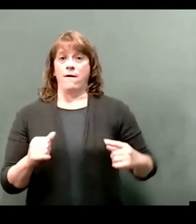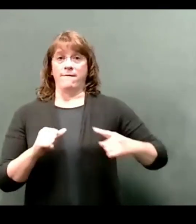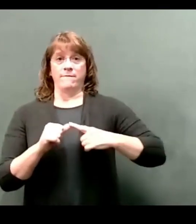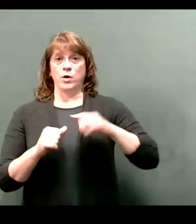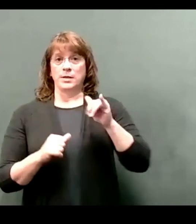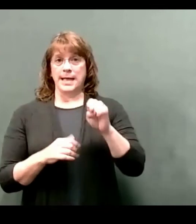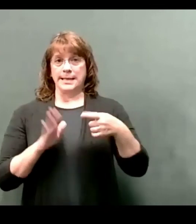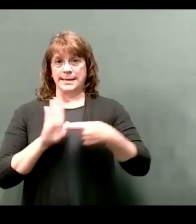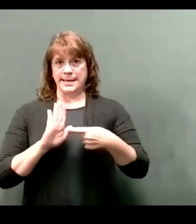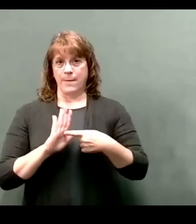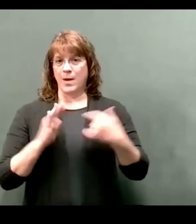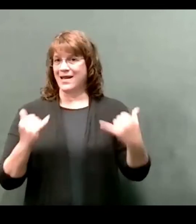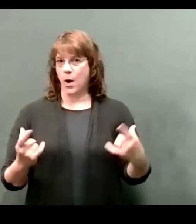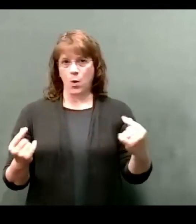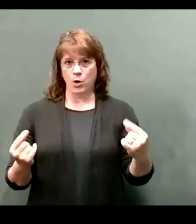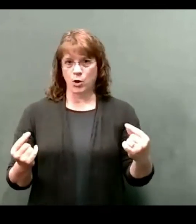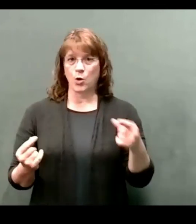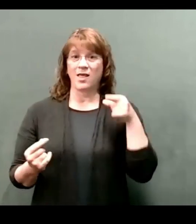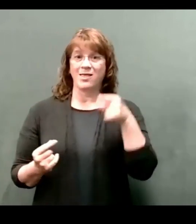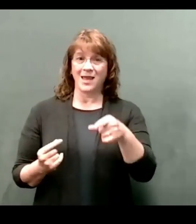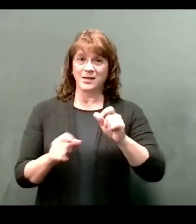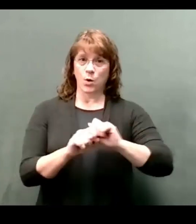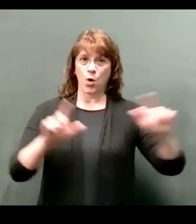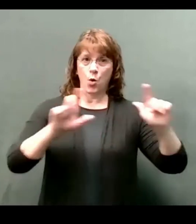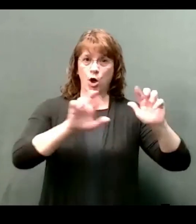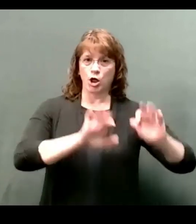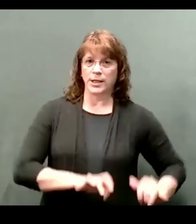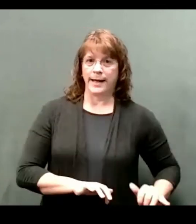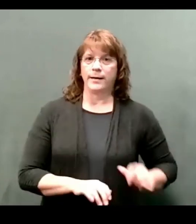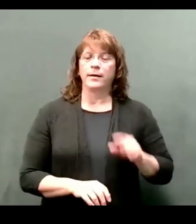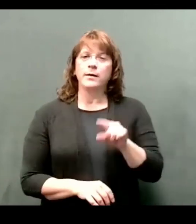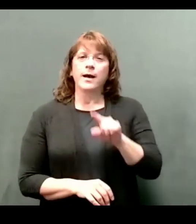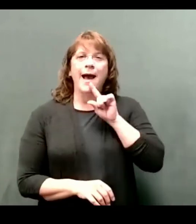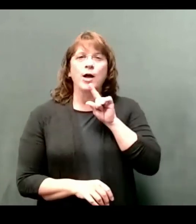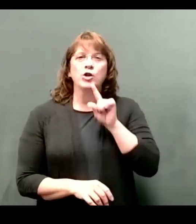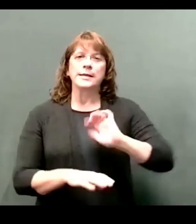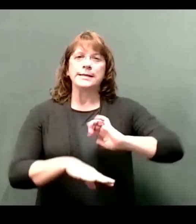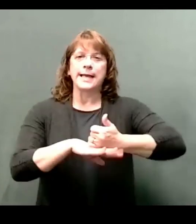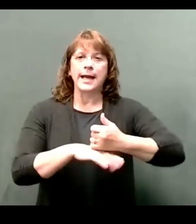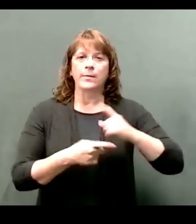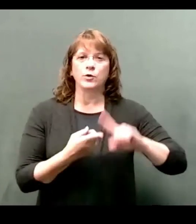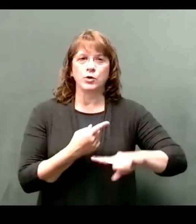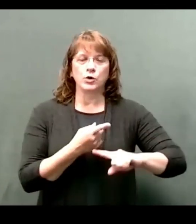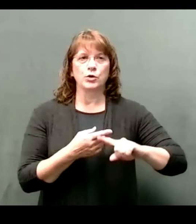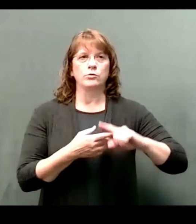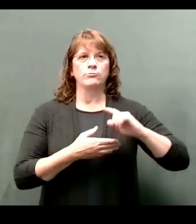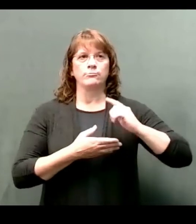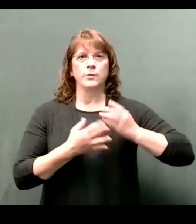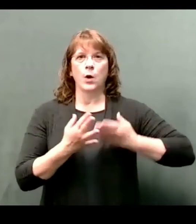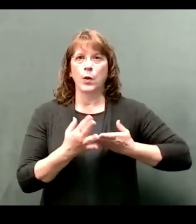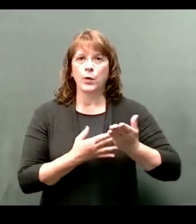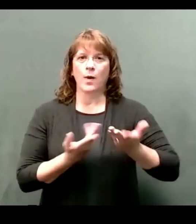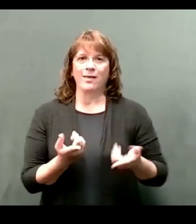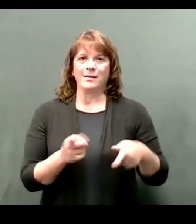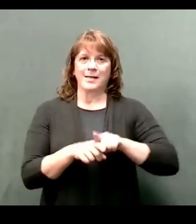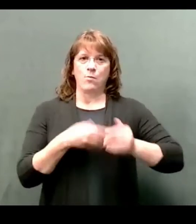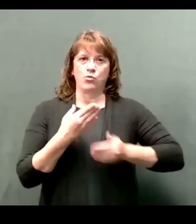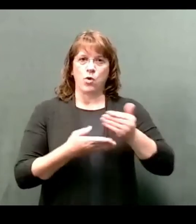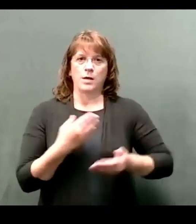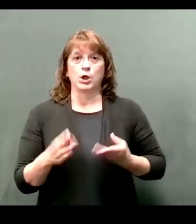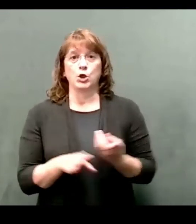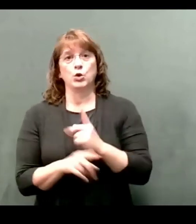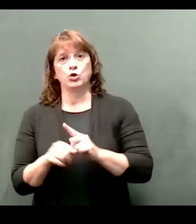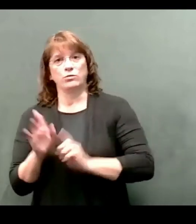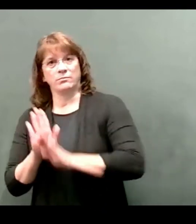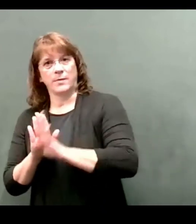case example, what we're going to do is walk through this worksheet that's actually set up to take us through the same process that was utilized to develop